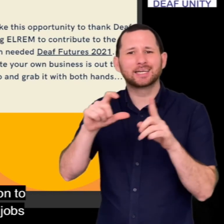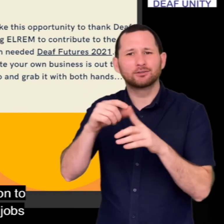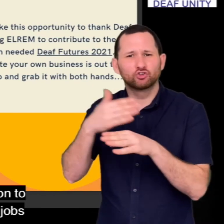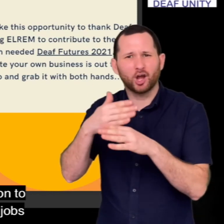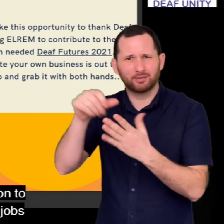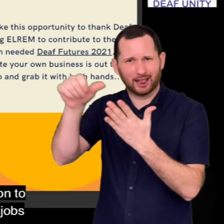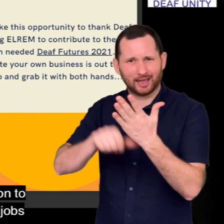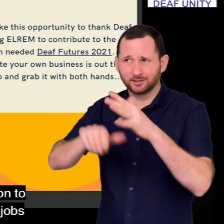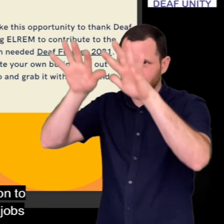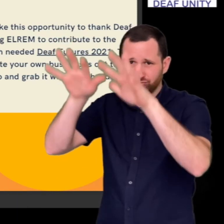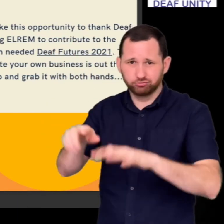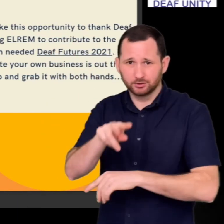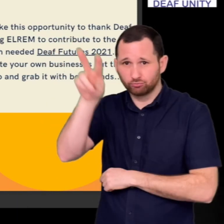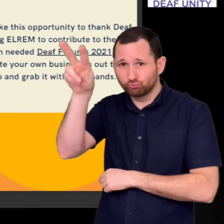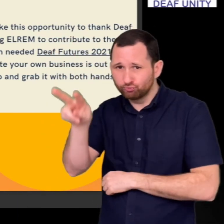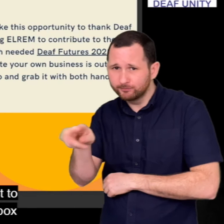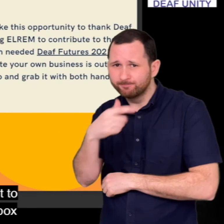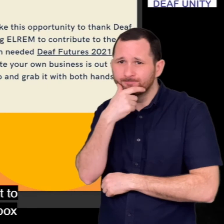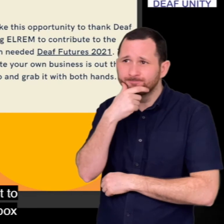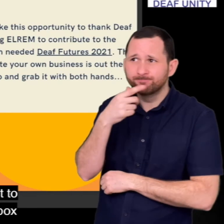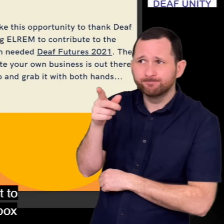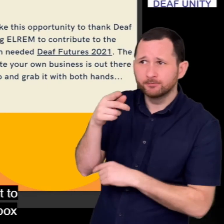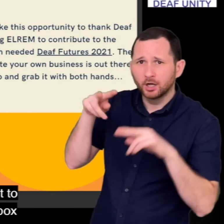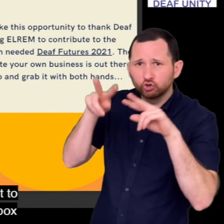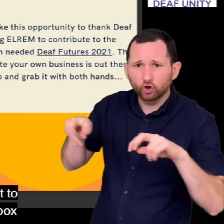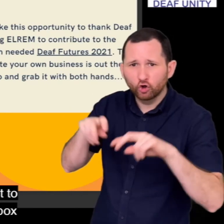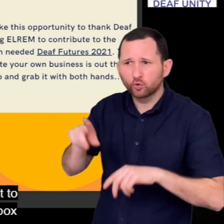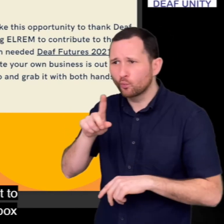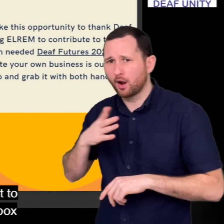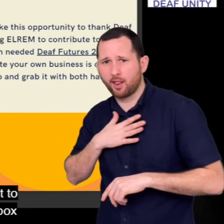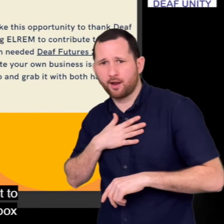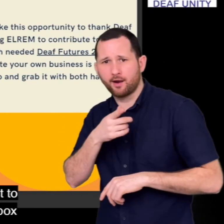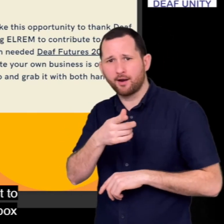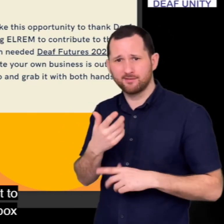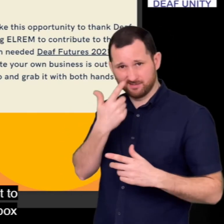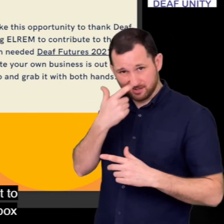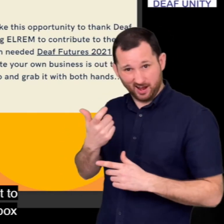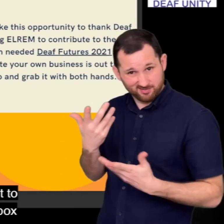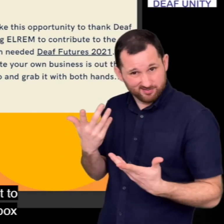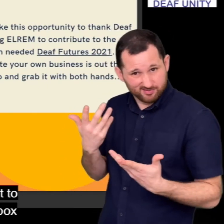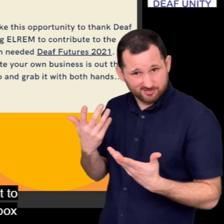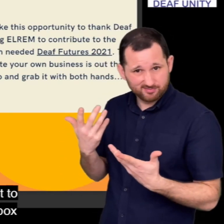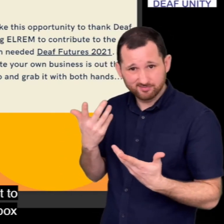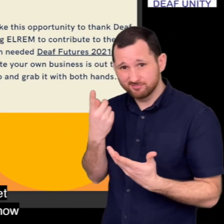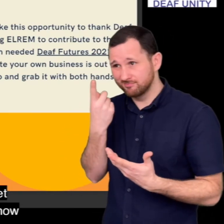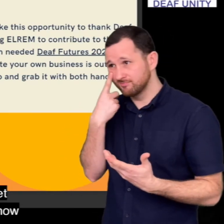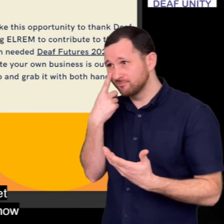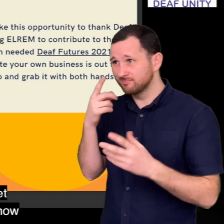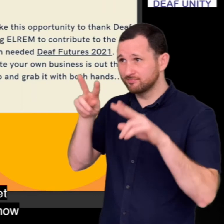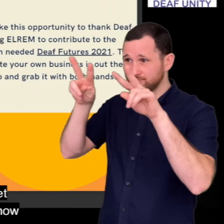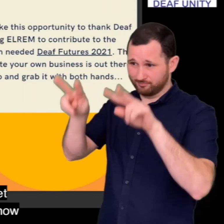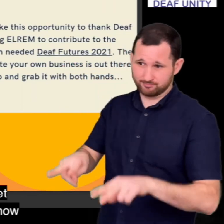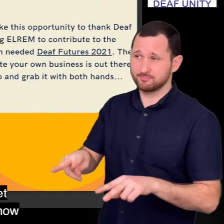like Total Jobs or Indeed Jobs, and it's a good idea just to put into the search box, and